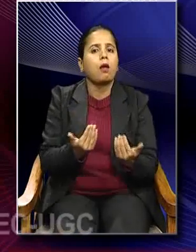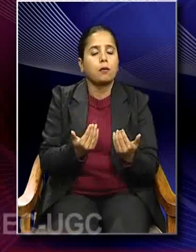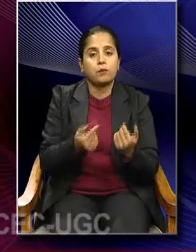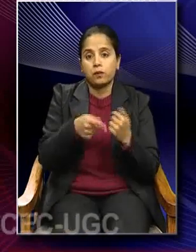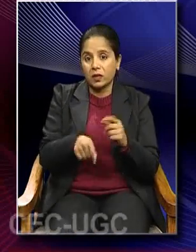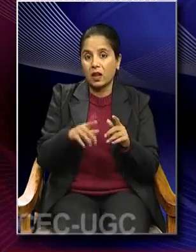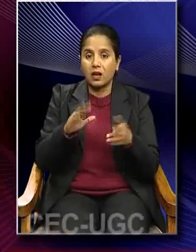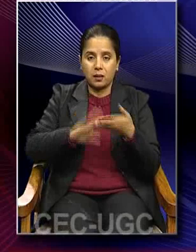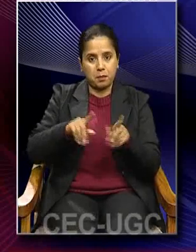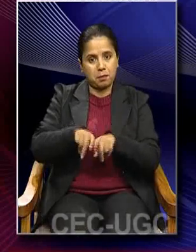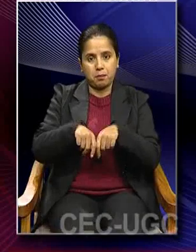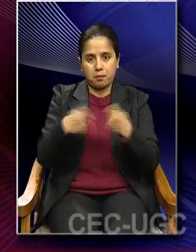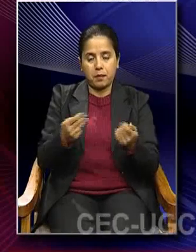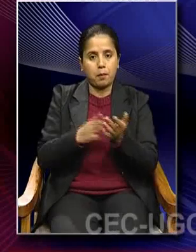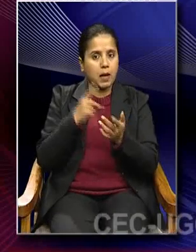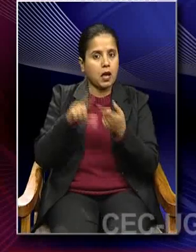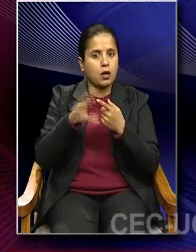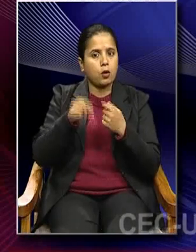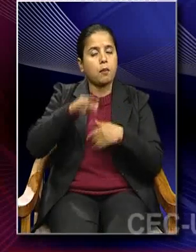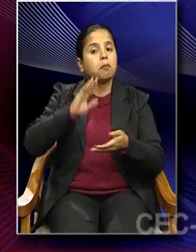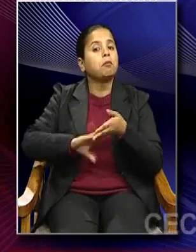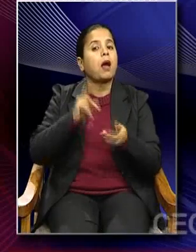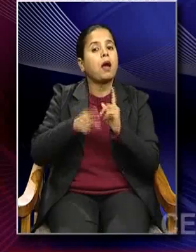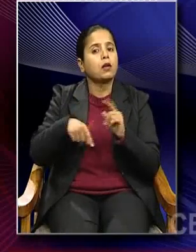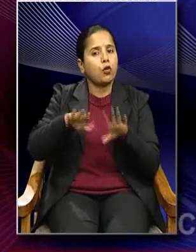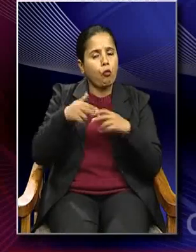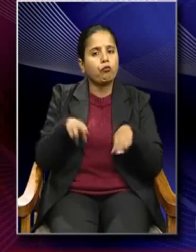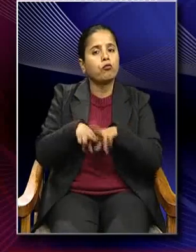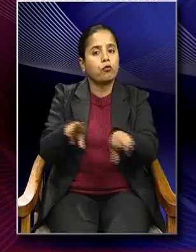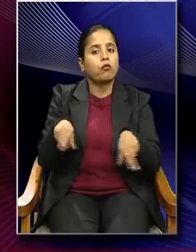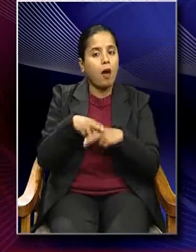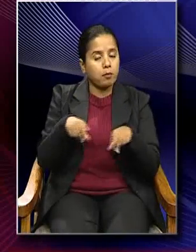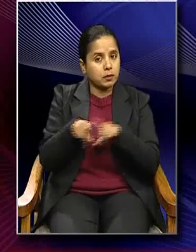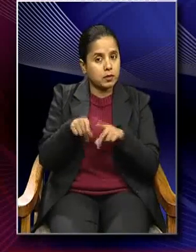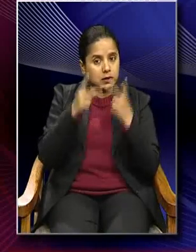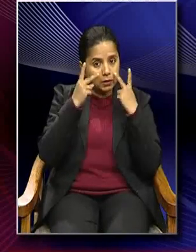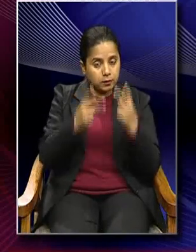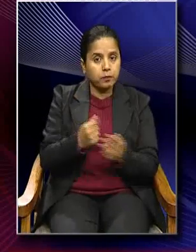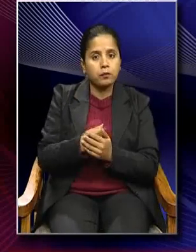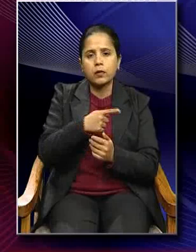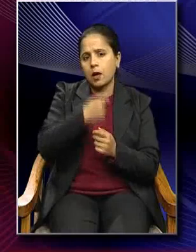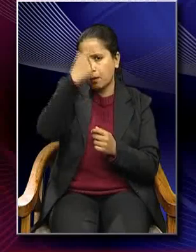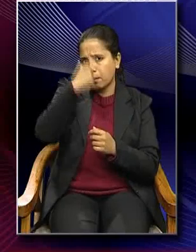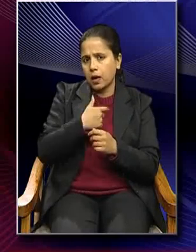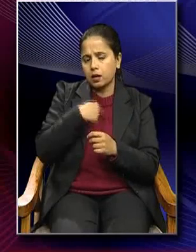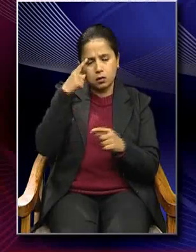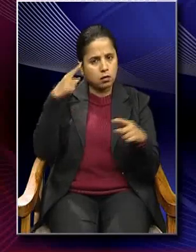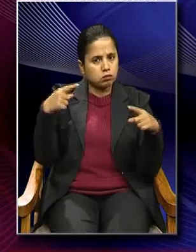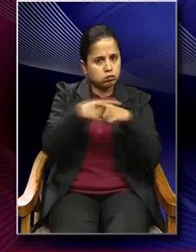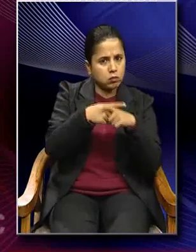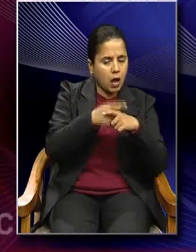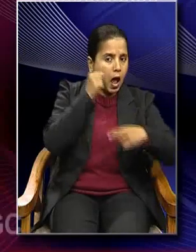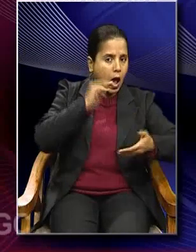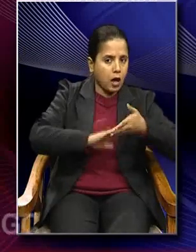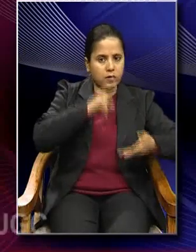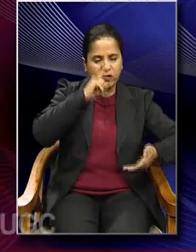of the divorce, a milieu in the marriage or the family is the personal conflict between husband